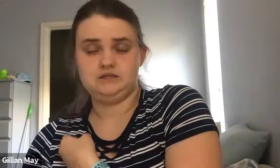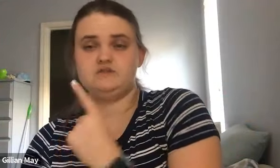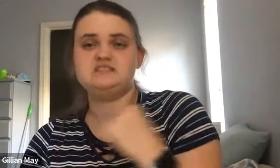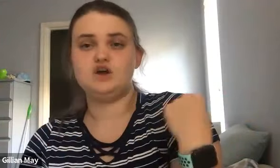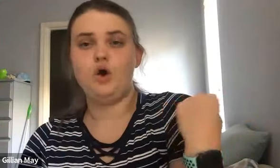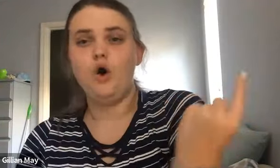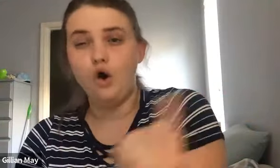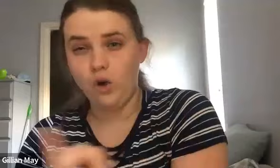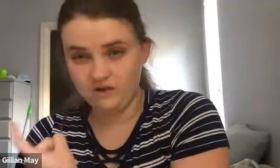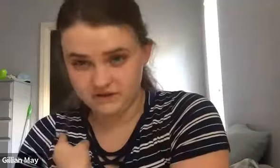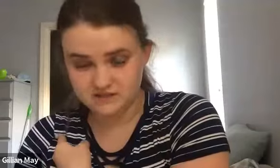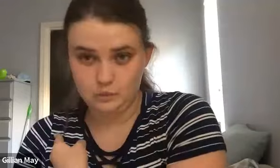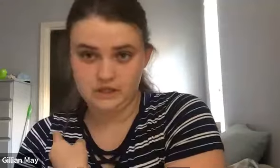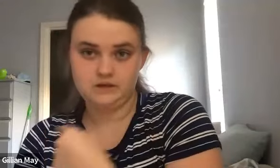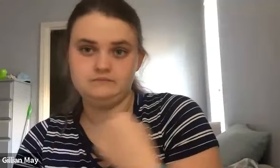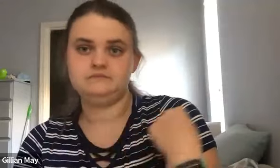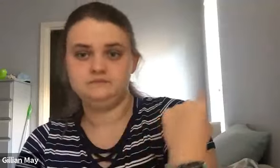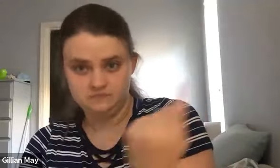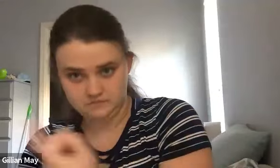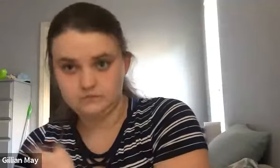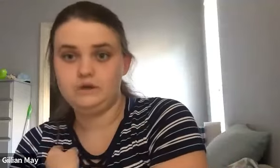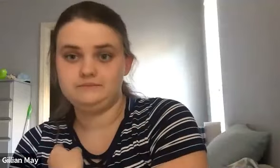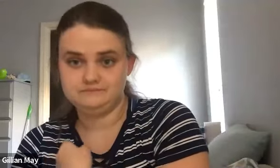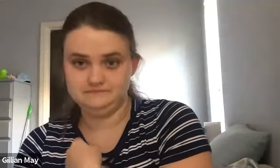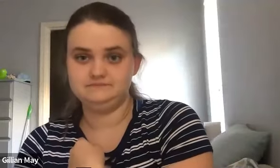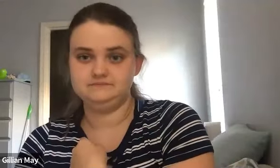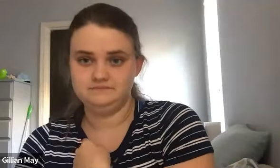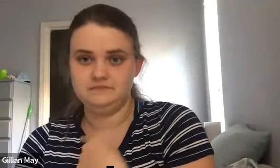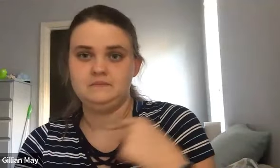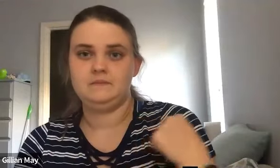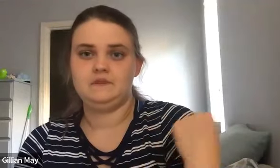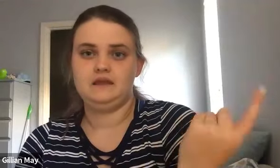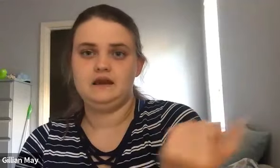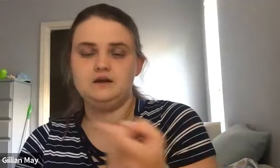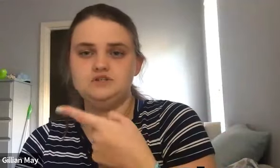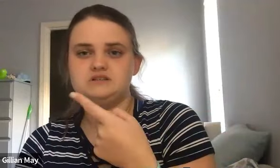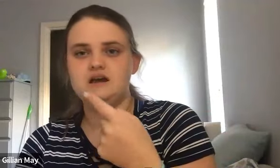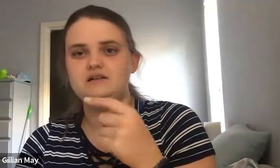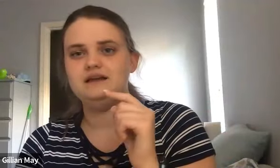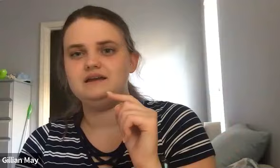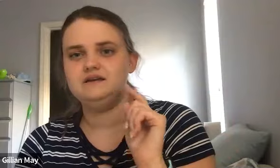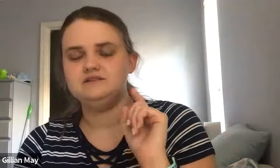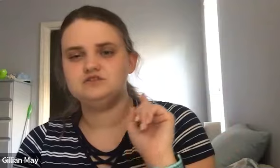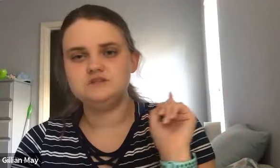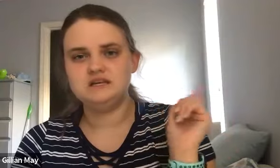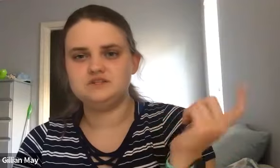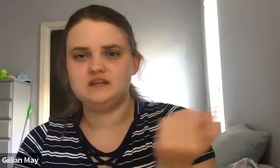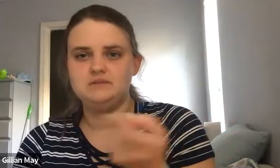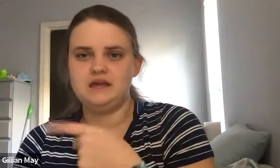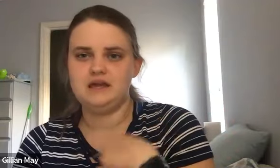So this is a all of us. We. Mm-hmm. And I almost just kind of like, it's almost like I'm just letting my hand